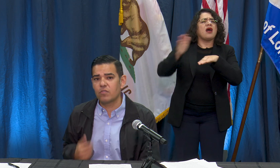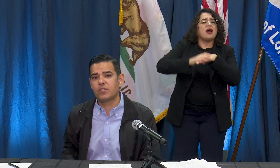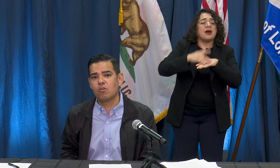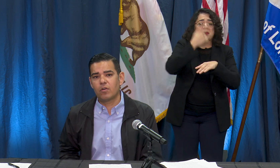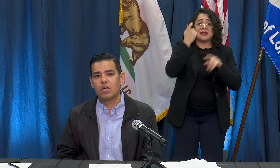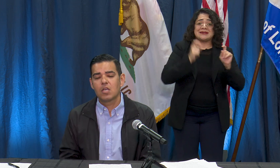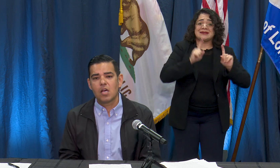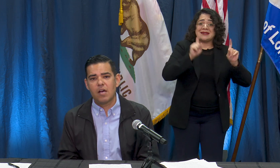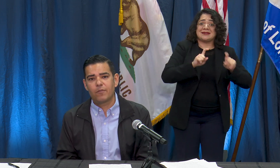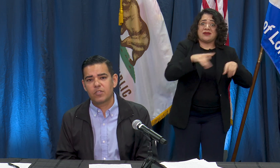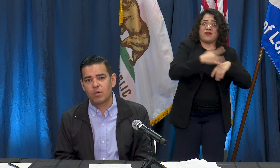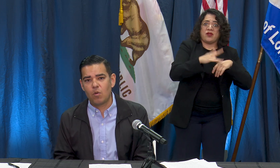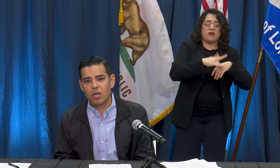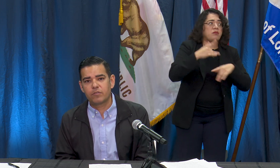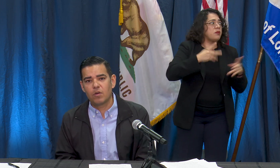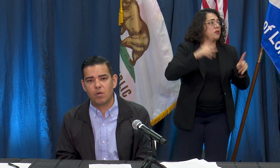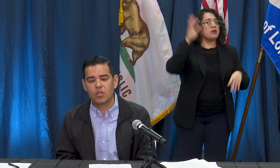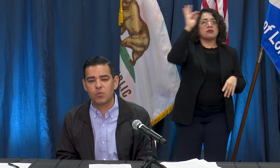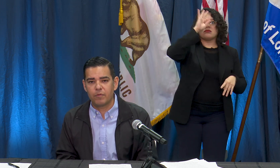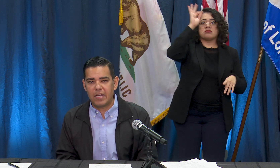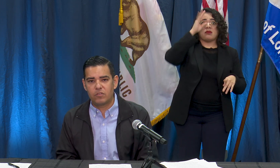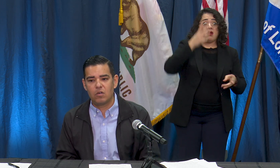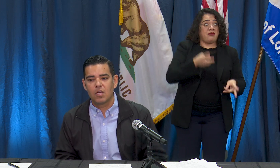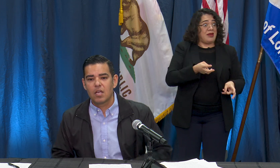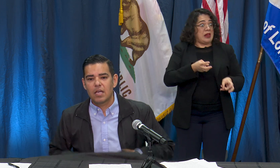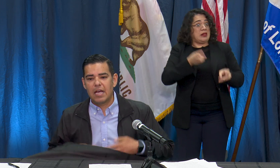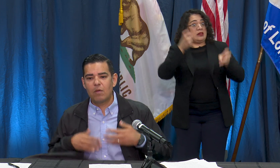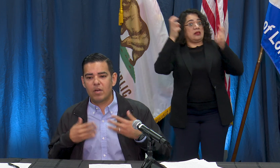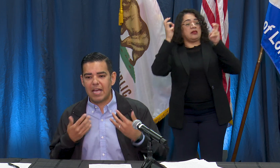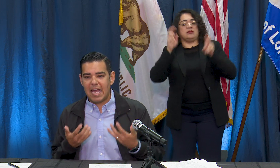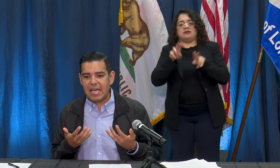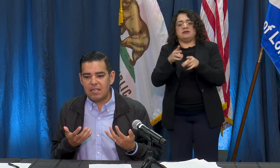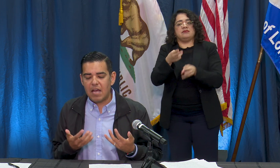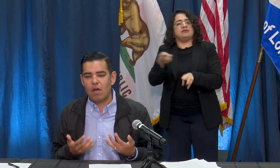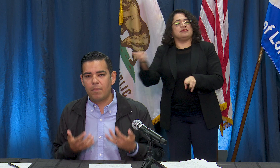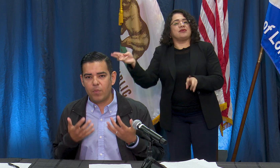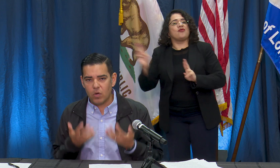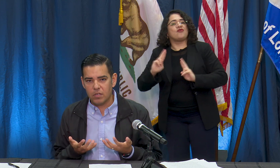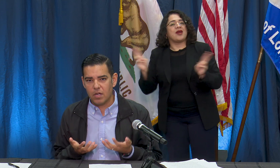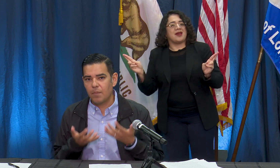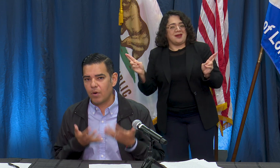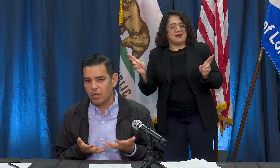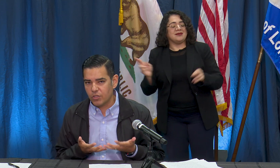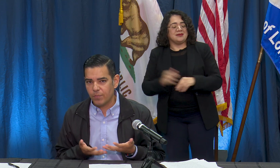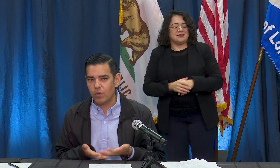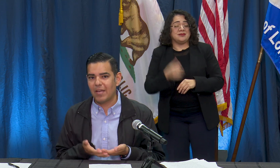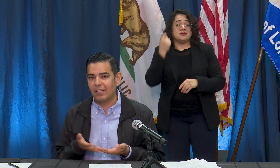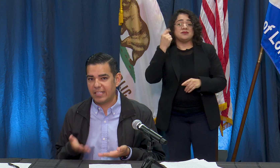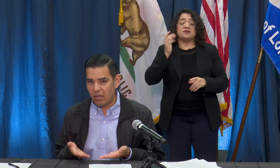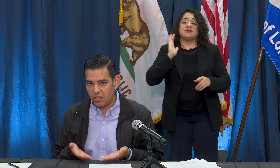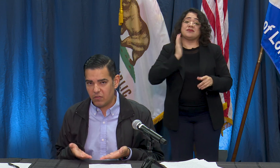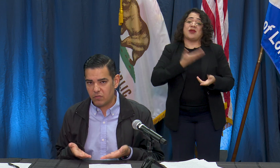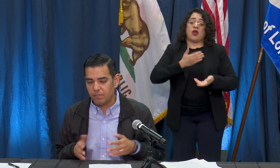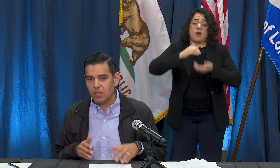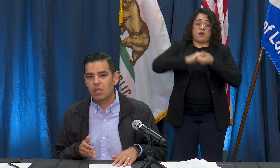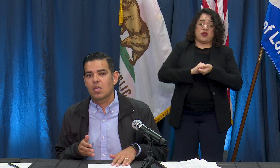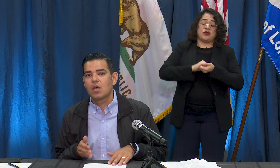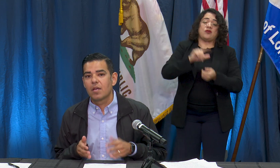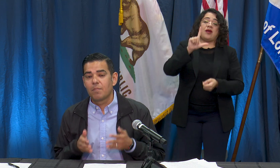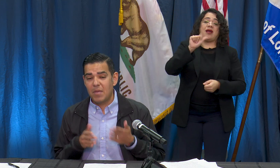as I turn this over for some remarks from our supervisor, I want to add how important our partnership with LA County